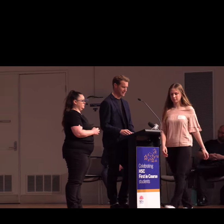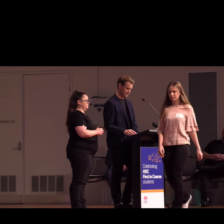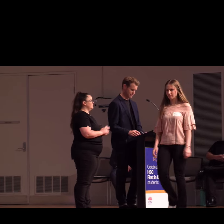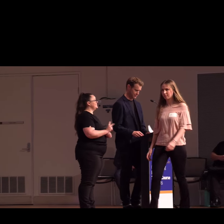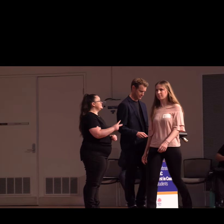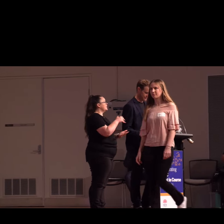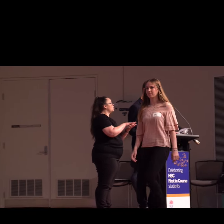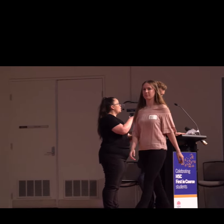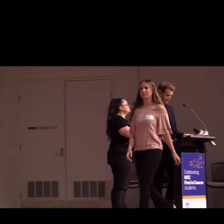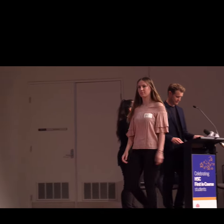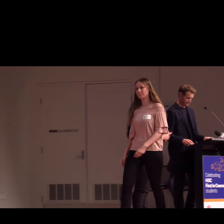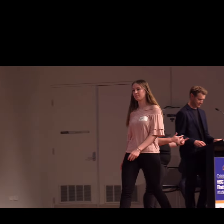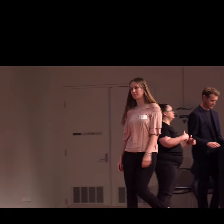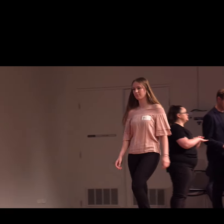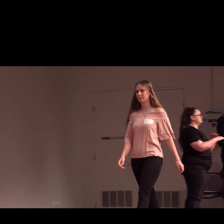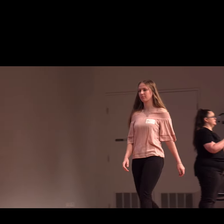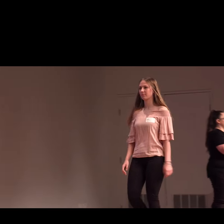Bankstown.